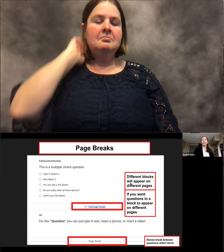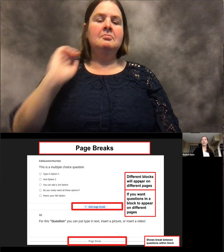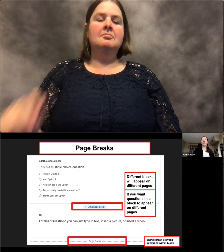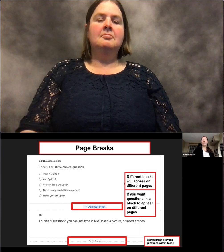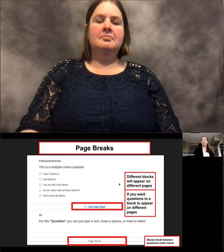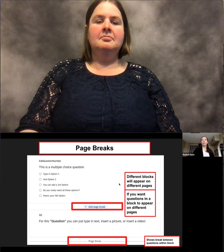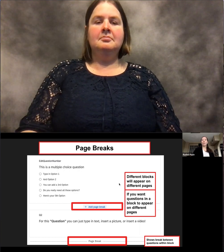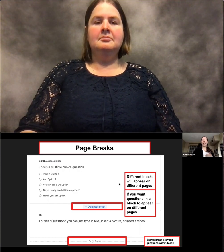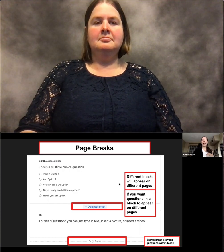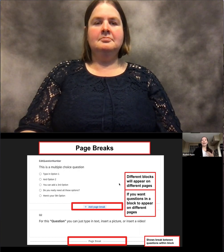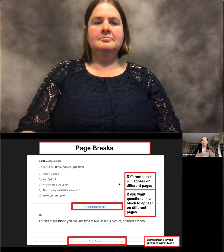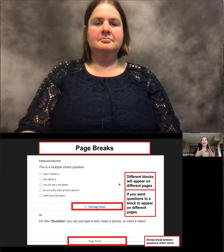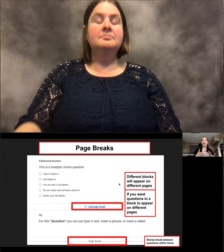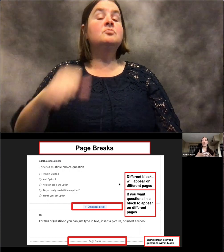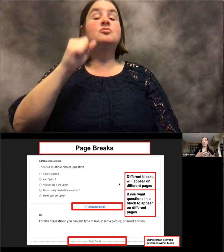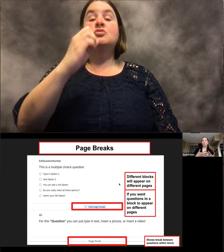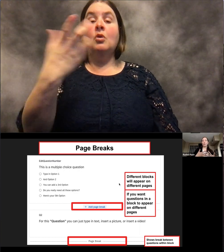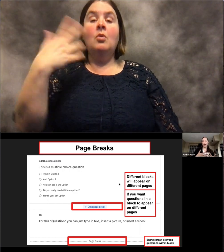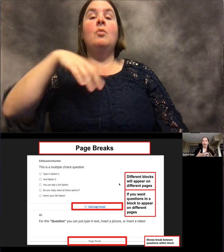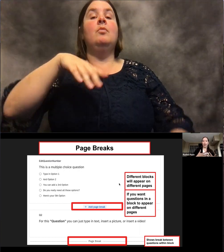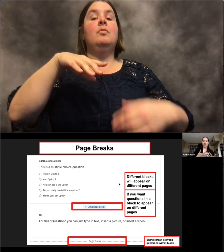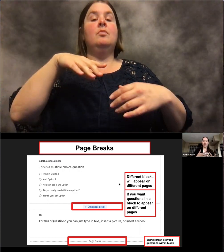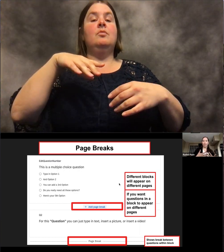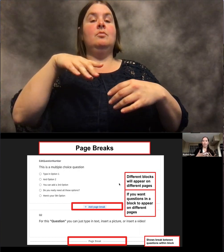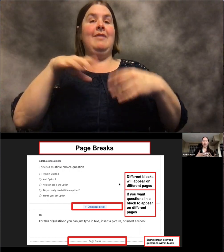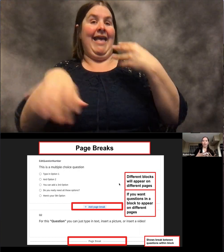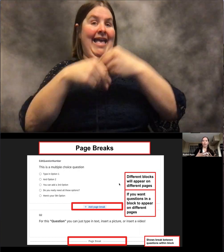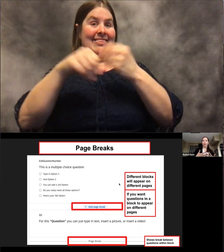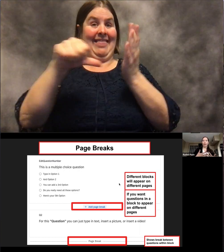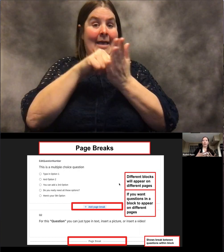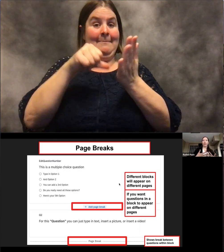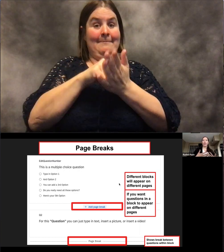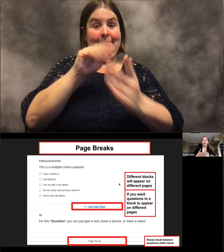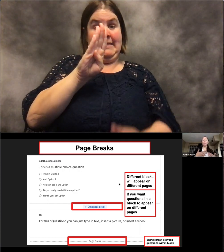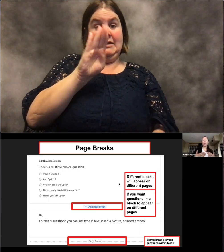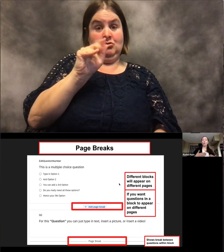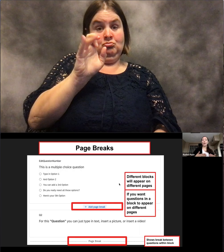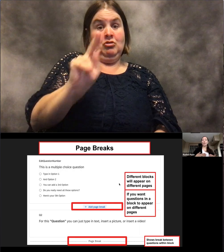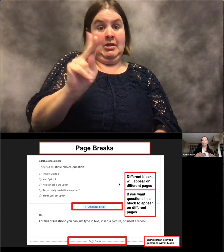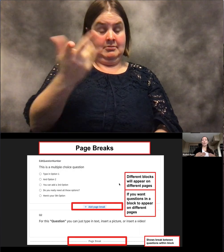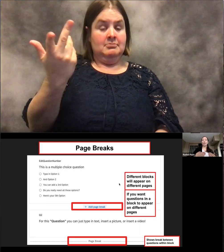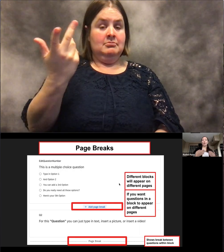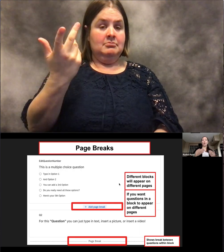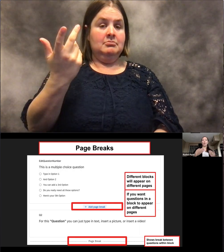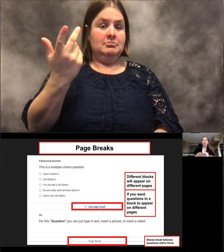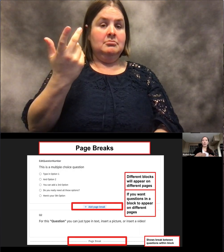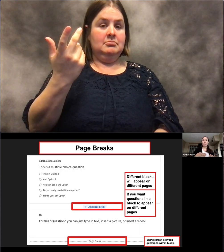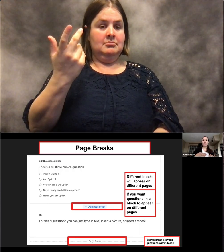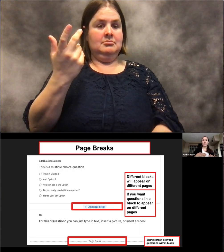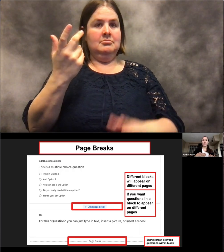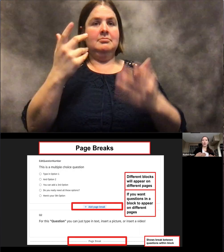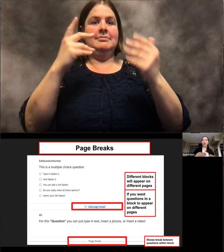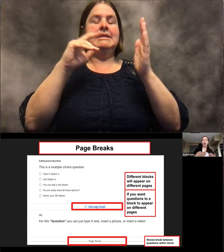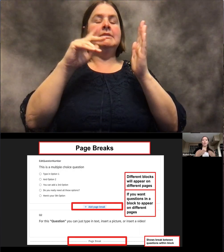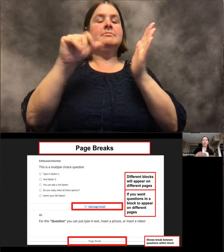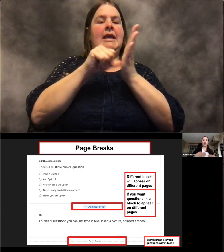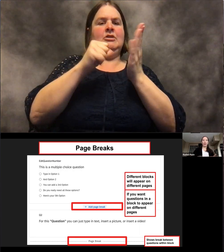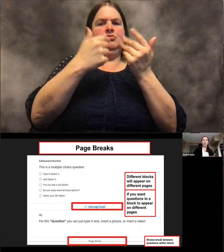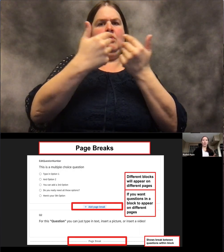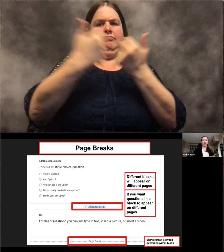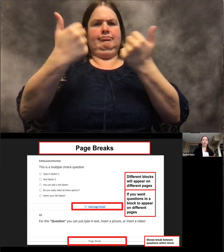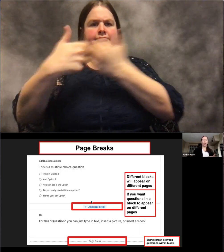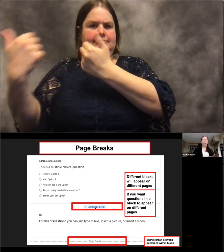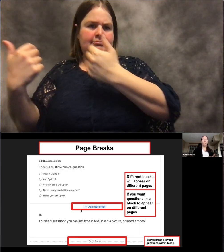So by adding a page break, if you want questions to appear on